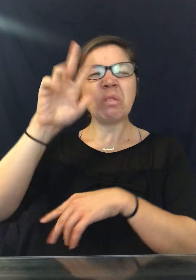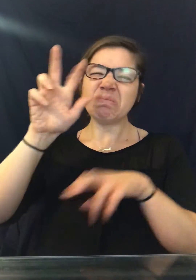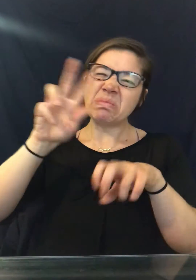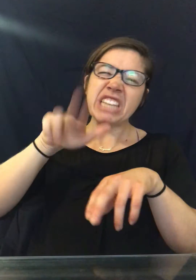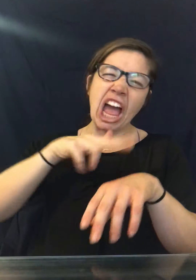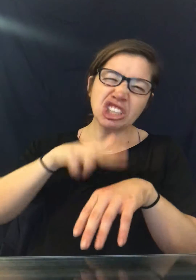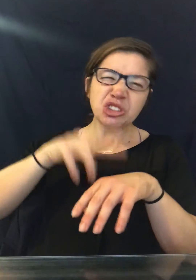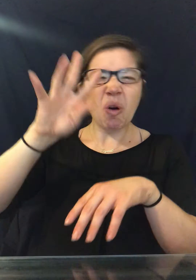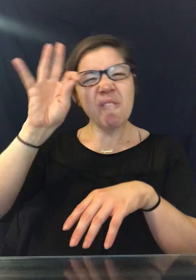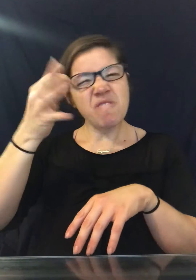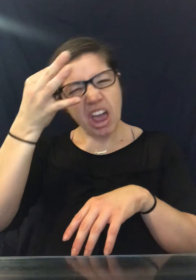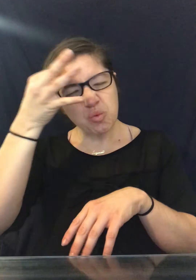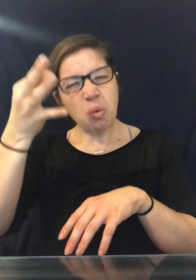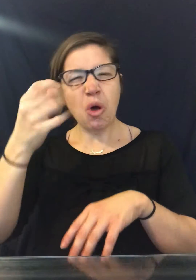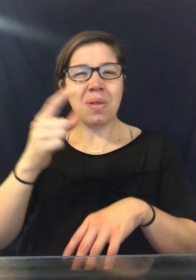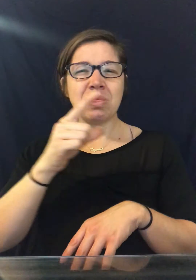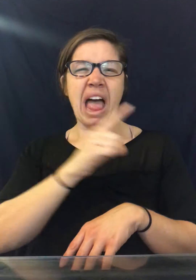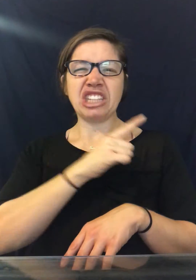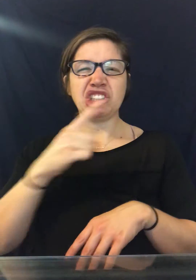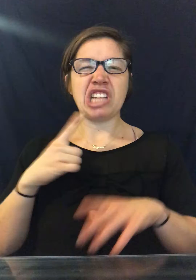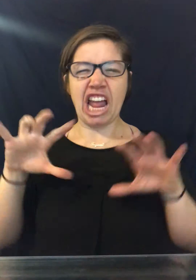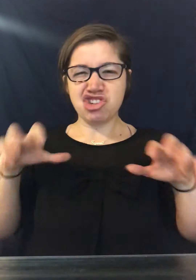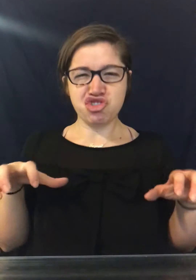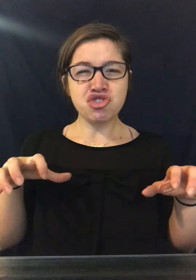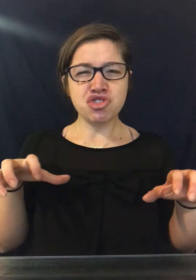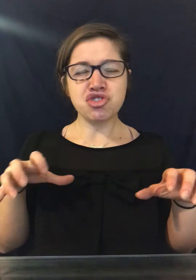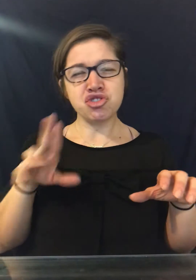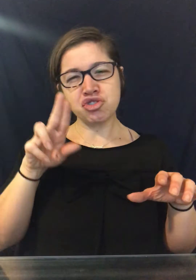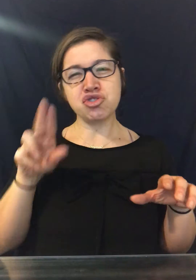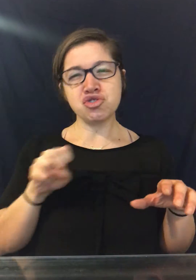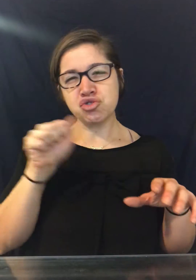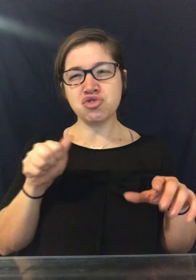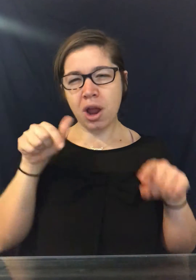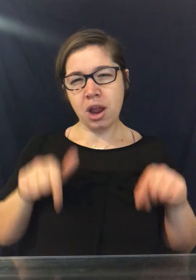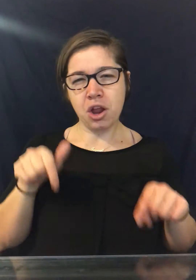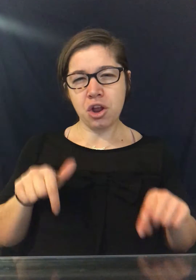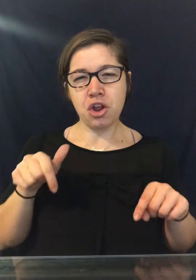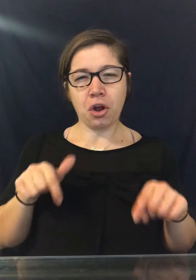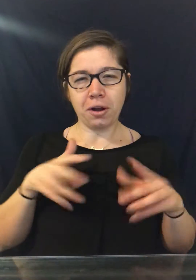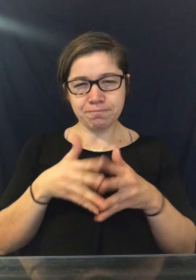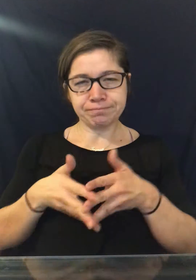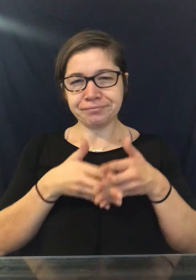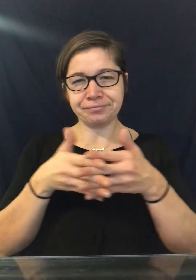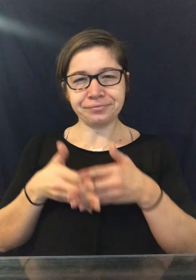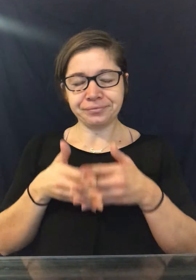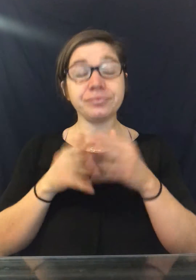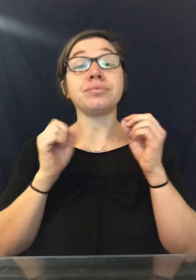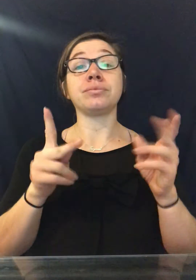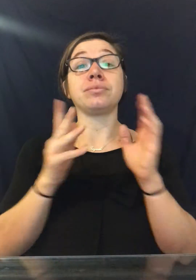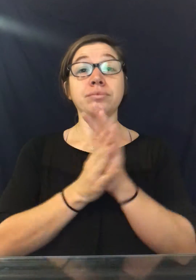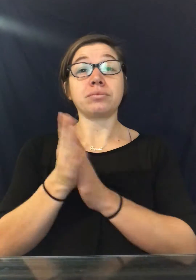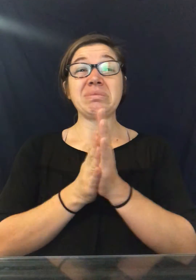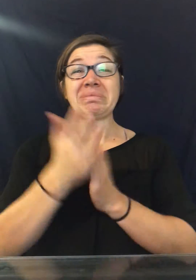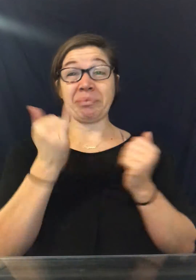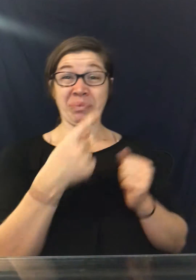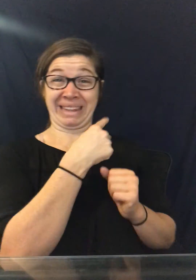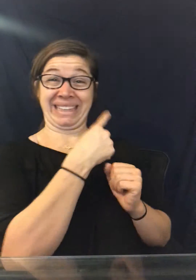in the United States. Okay, so here we see a diagram of the lawmaking process.